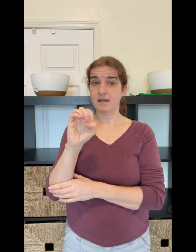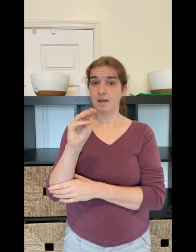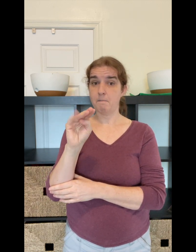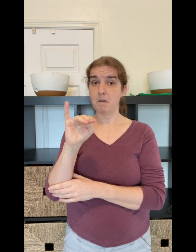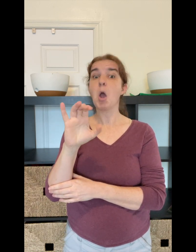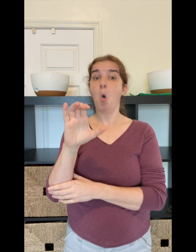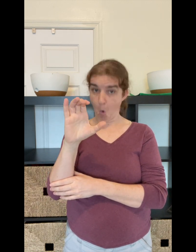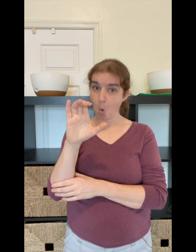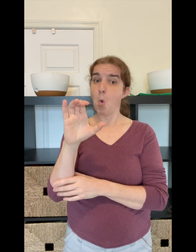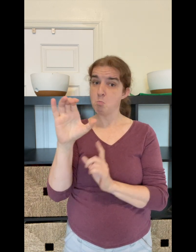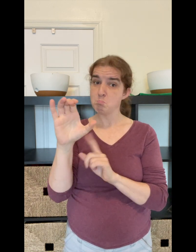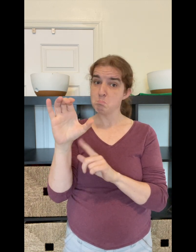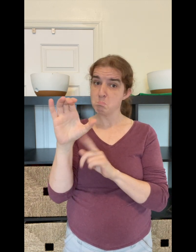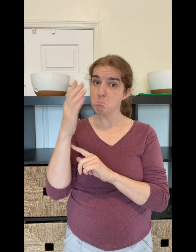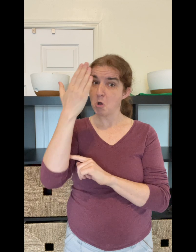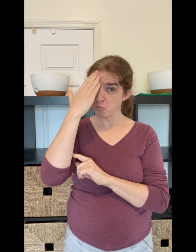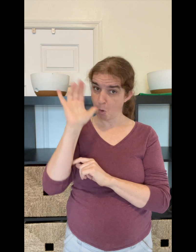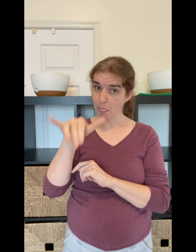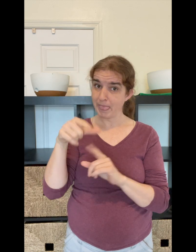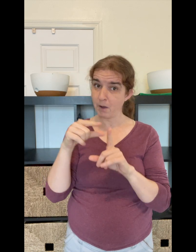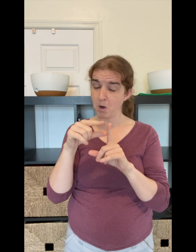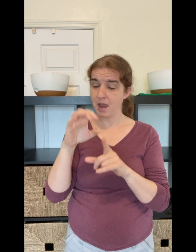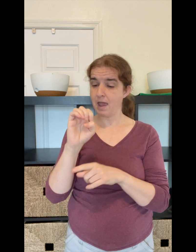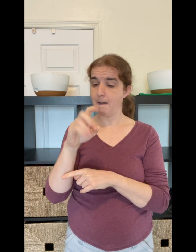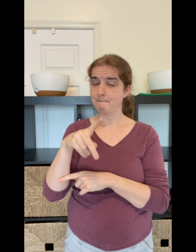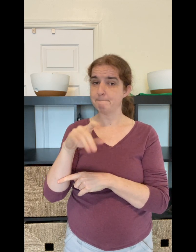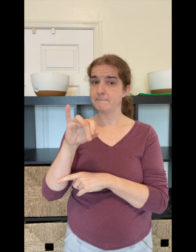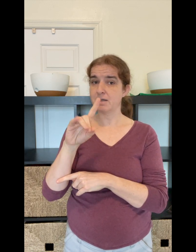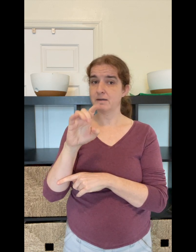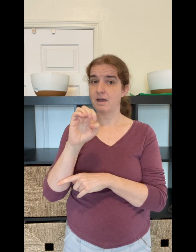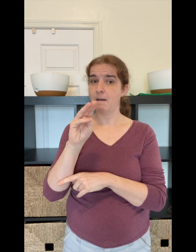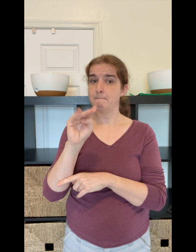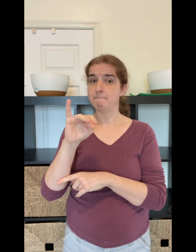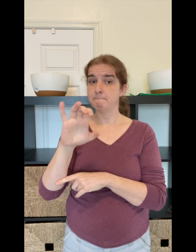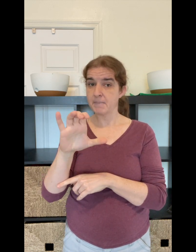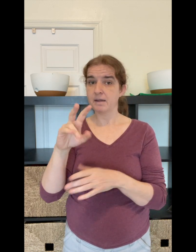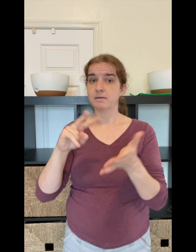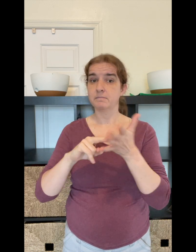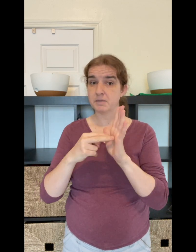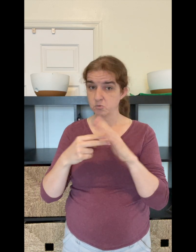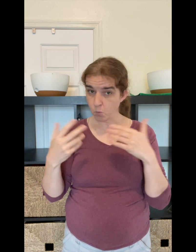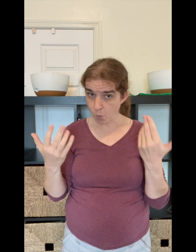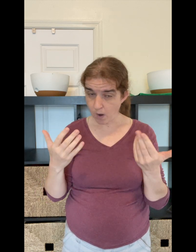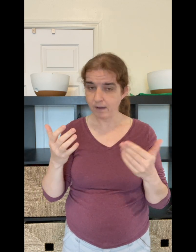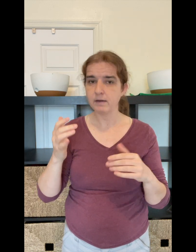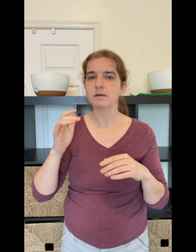know epidemic. Yeah, sure. I know that word. Epidemic. That